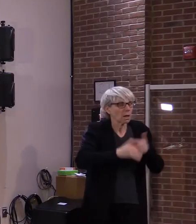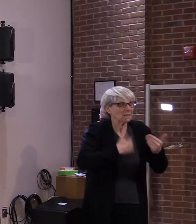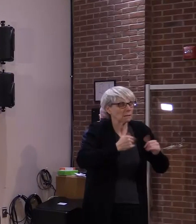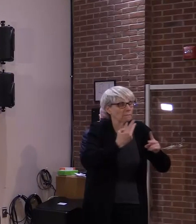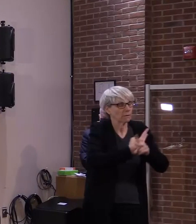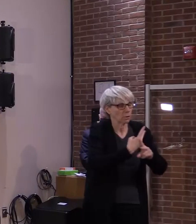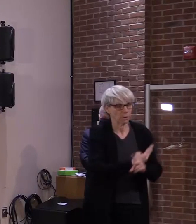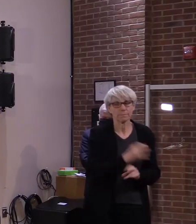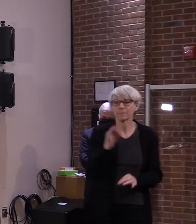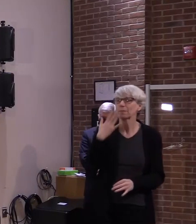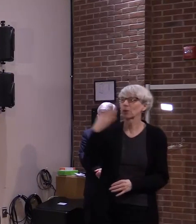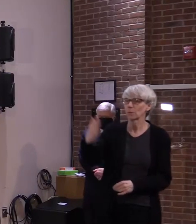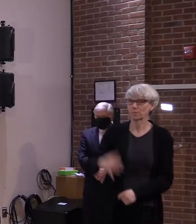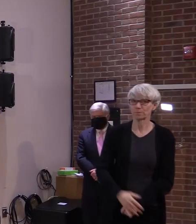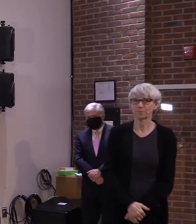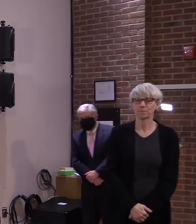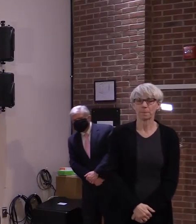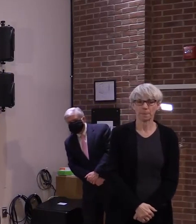Okay, thank you.